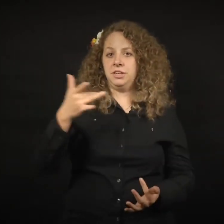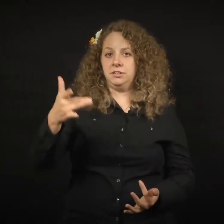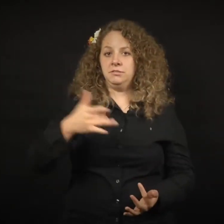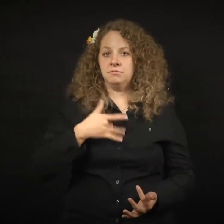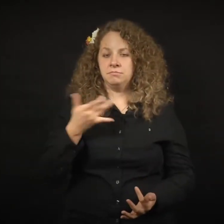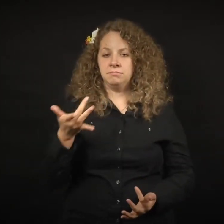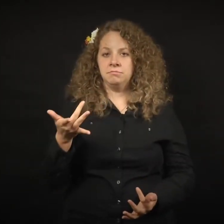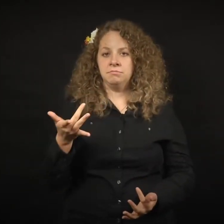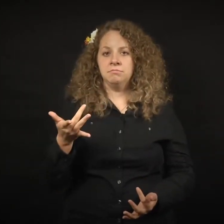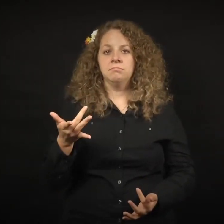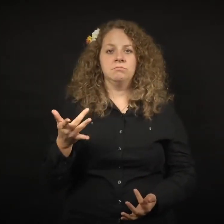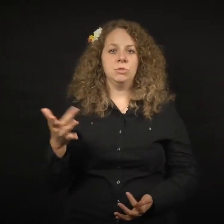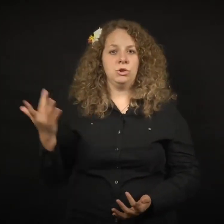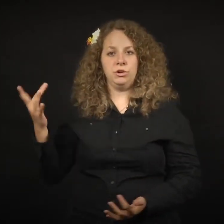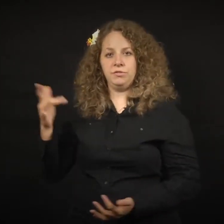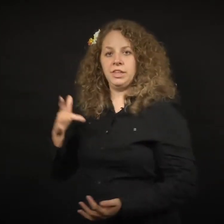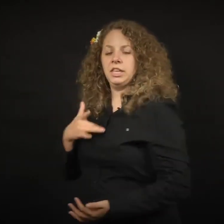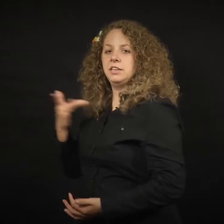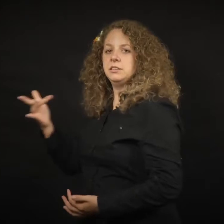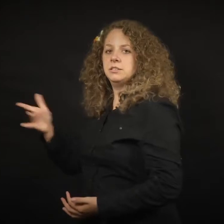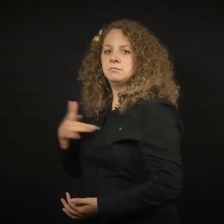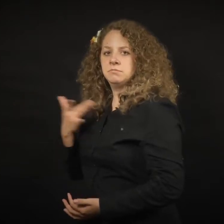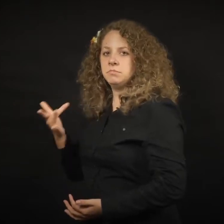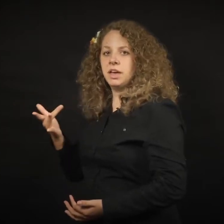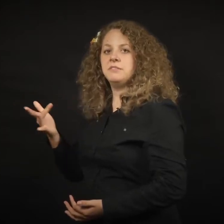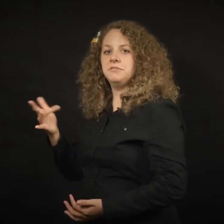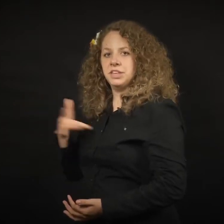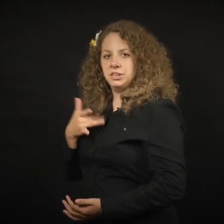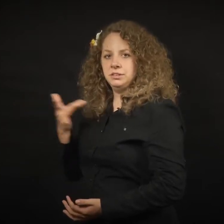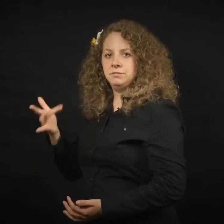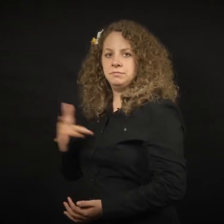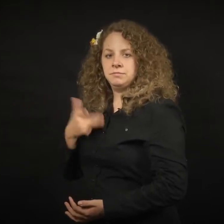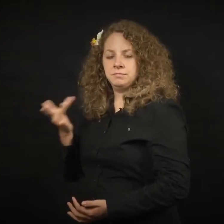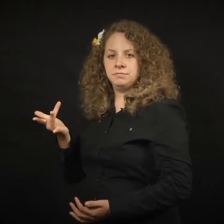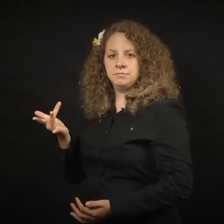Feel, or your feelings, I feel.